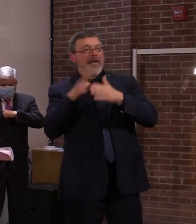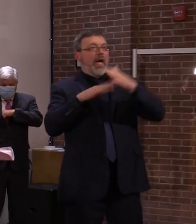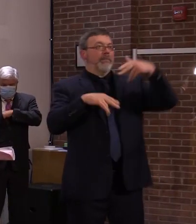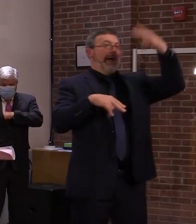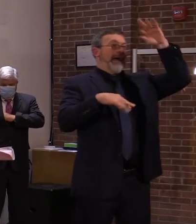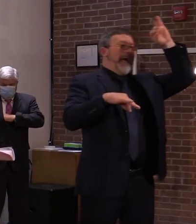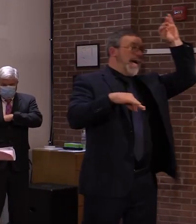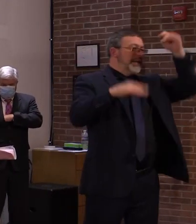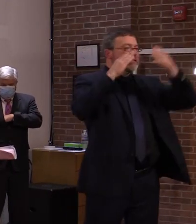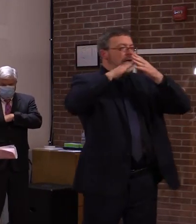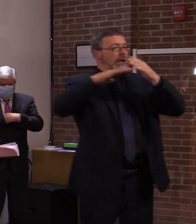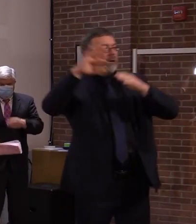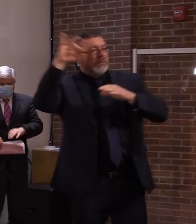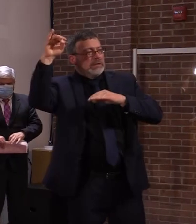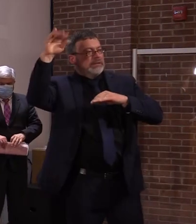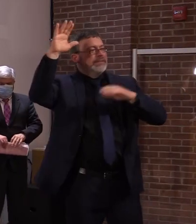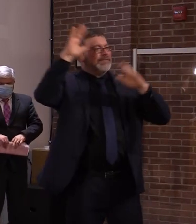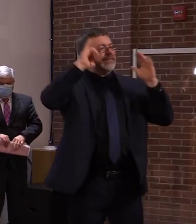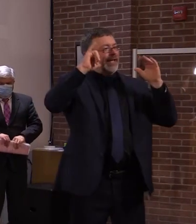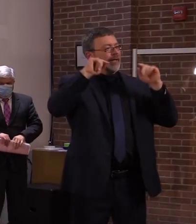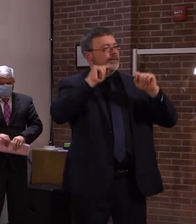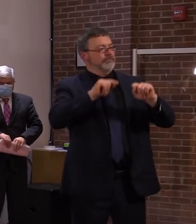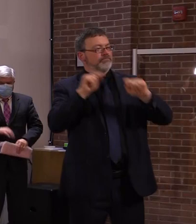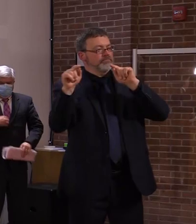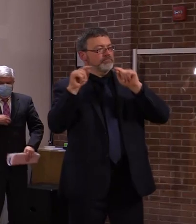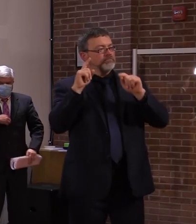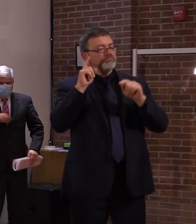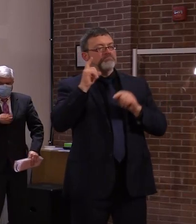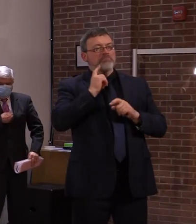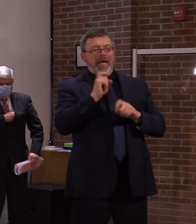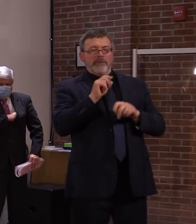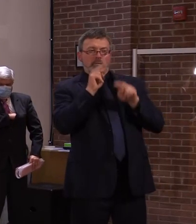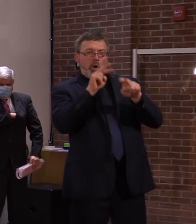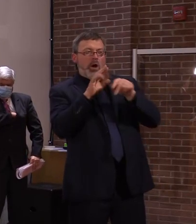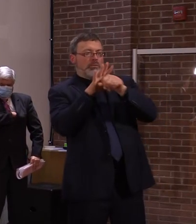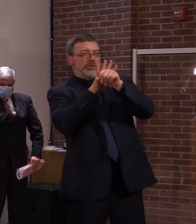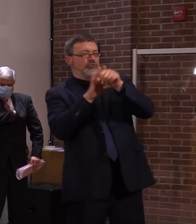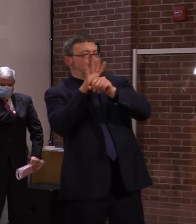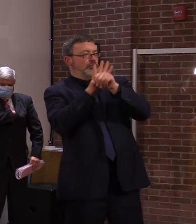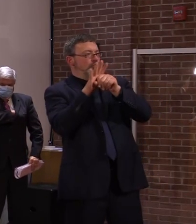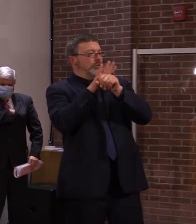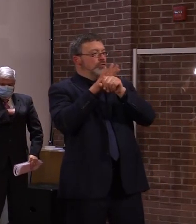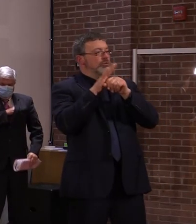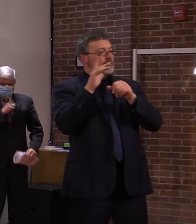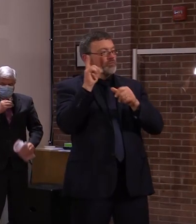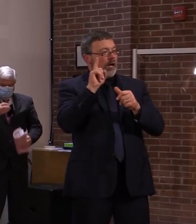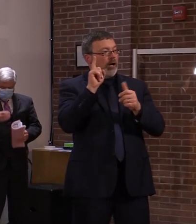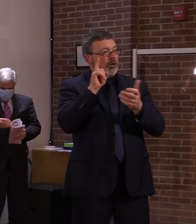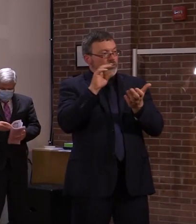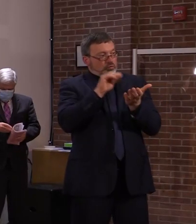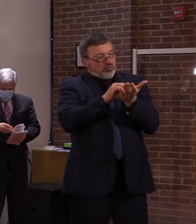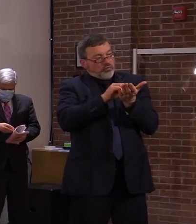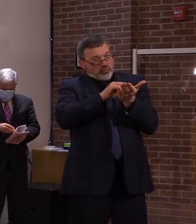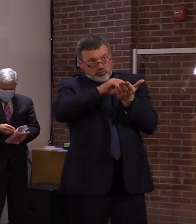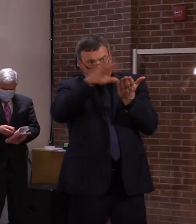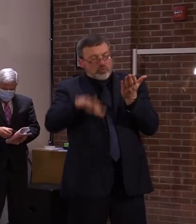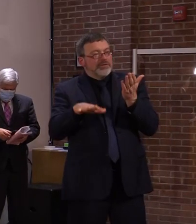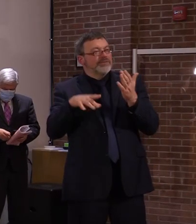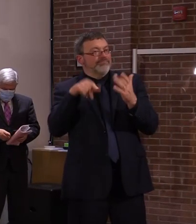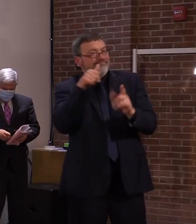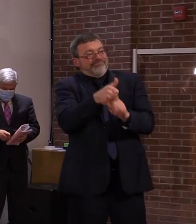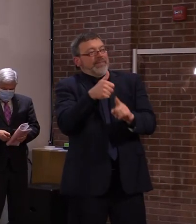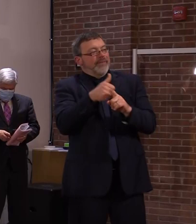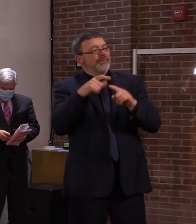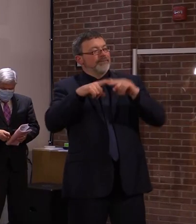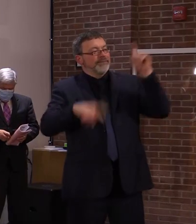it's something we're going to have to keep an eye on because I think there will be some variation of student vaccination rates much greater than the adult vaccination rate.